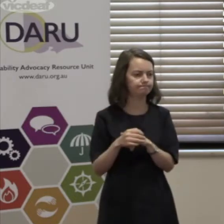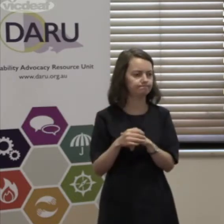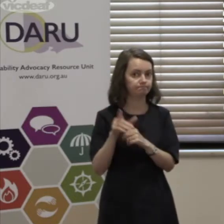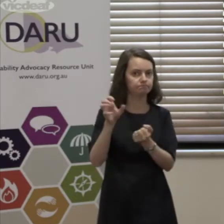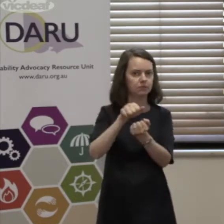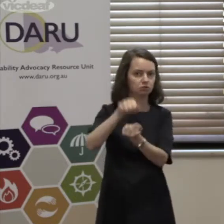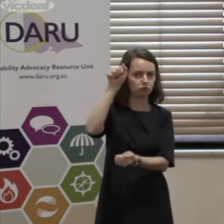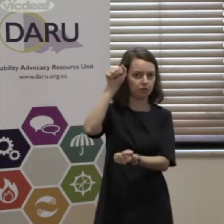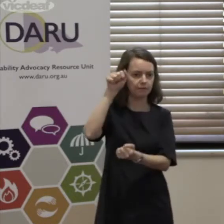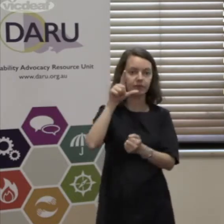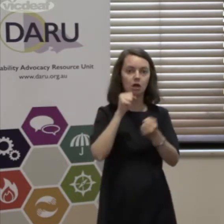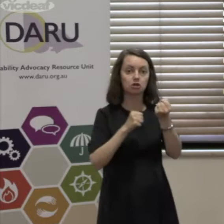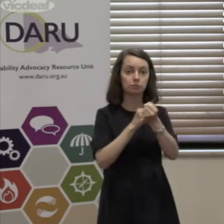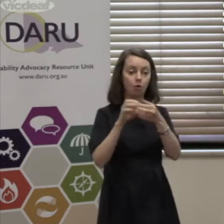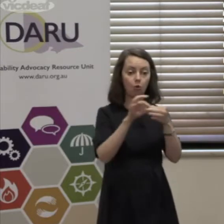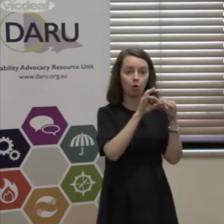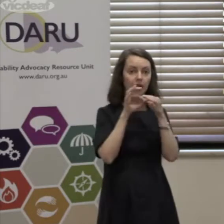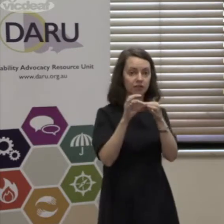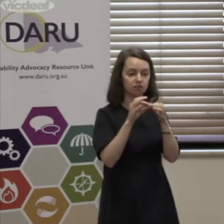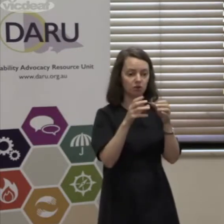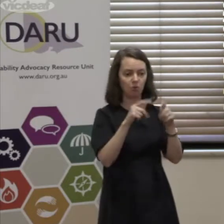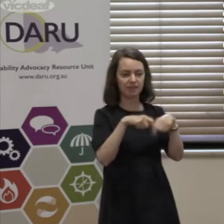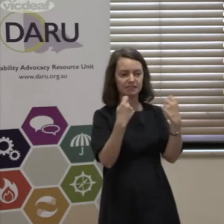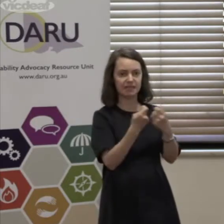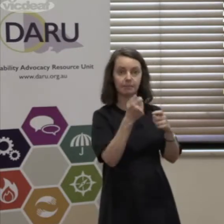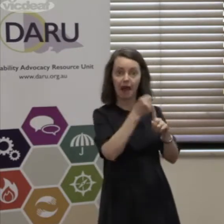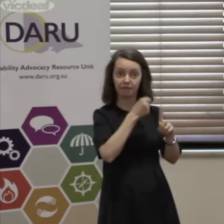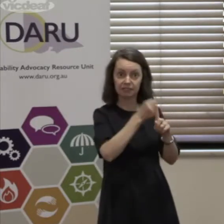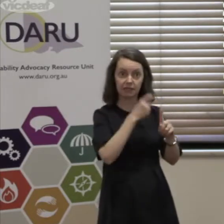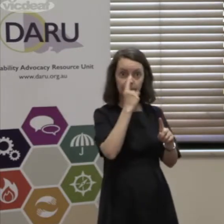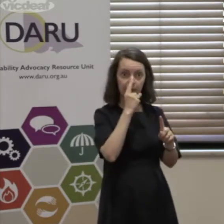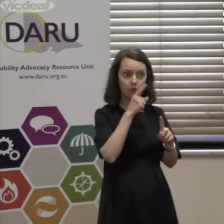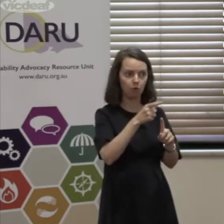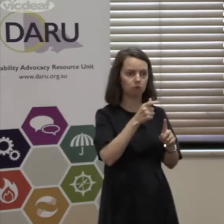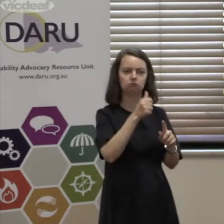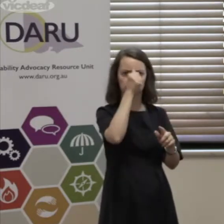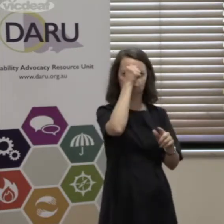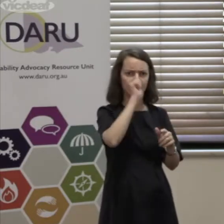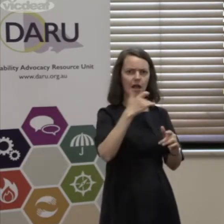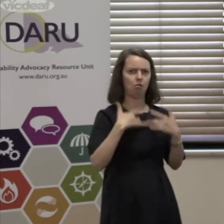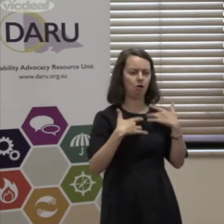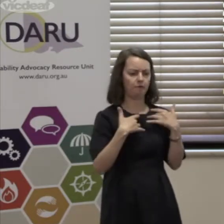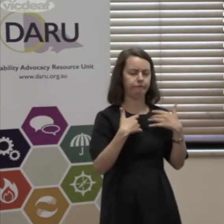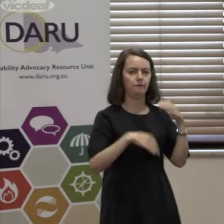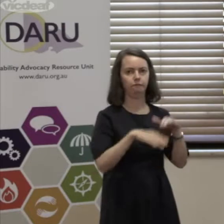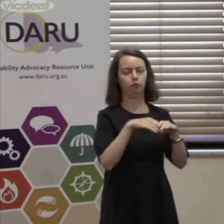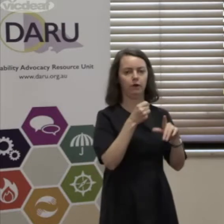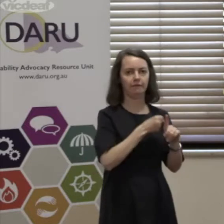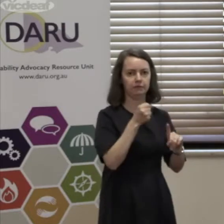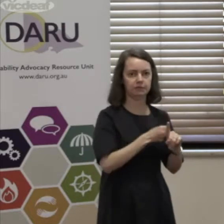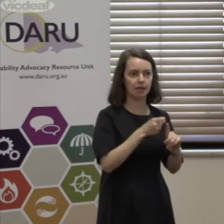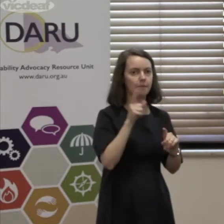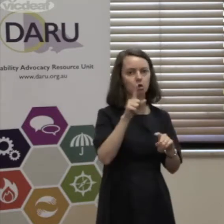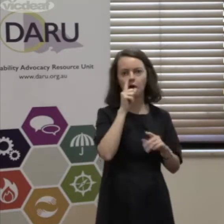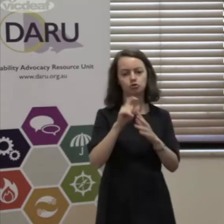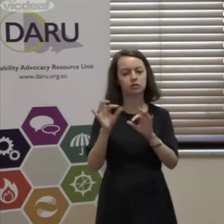you can do your support coordination with a team made up of advocates who have a lot of lived experience, but you can't do the